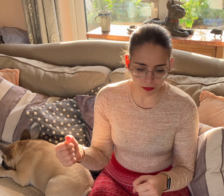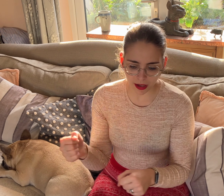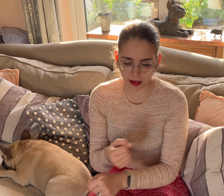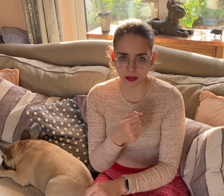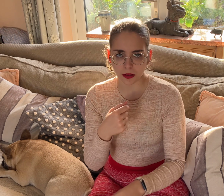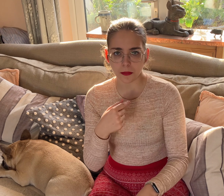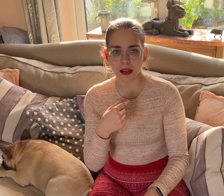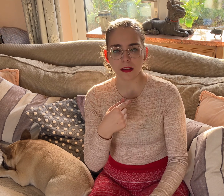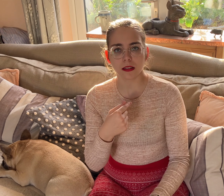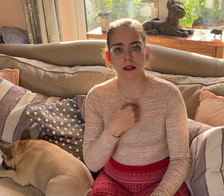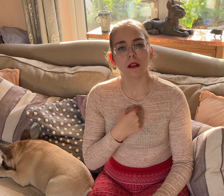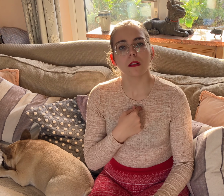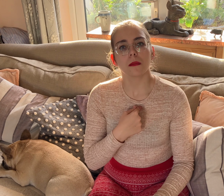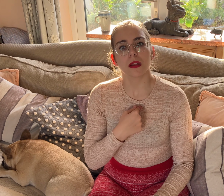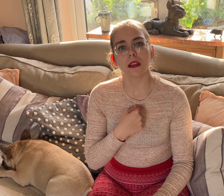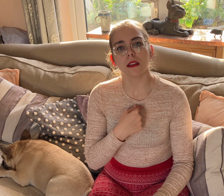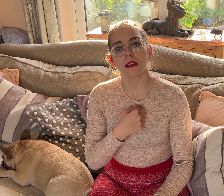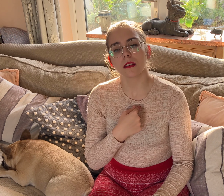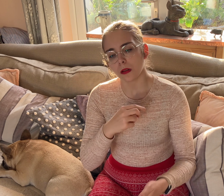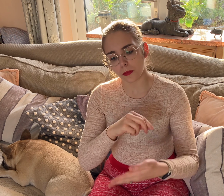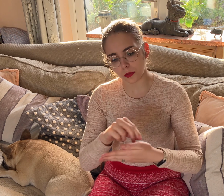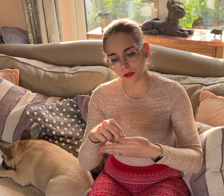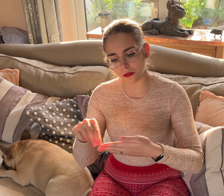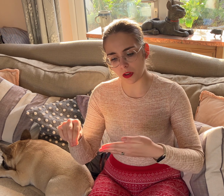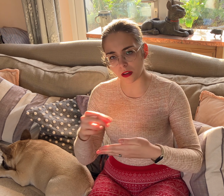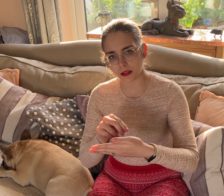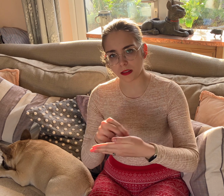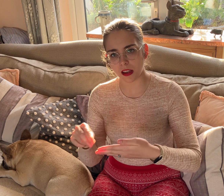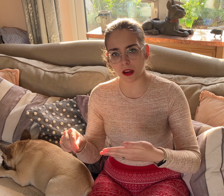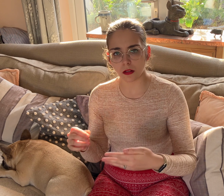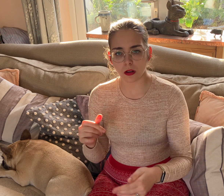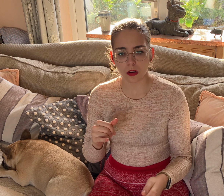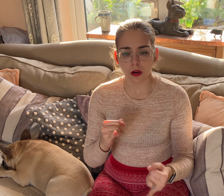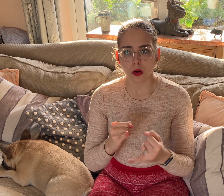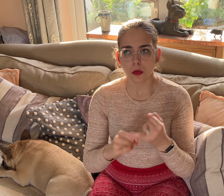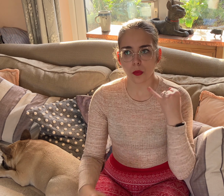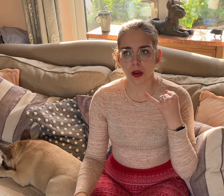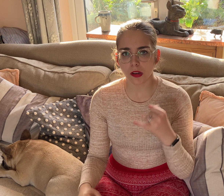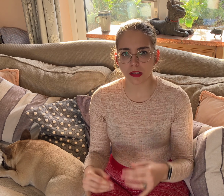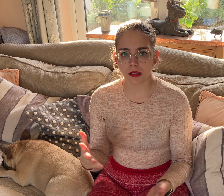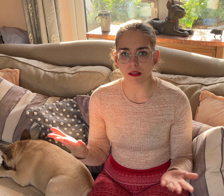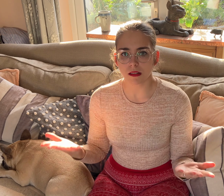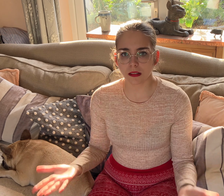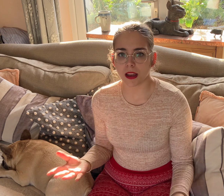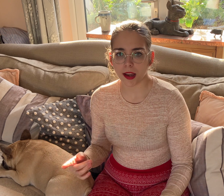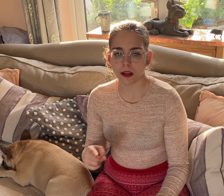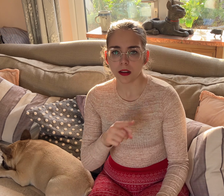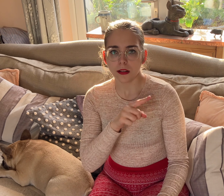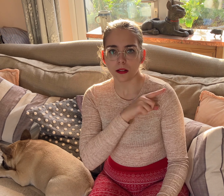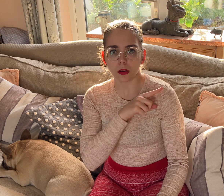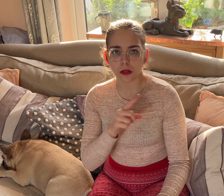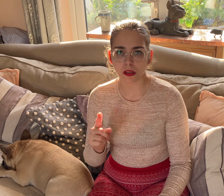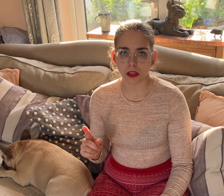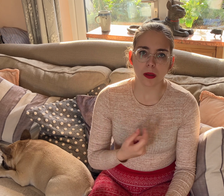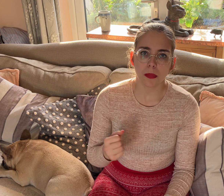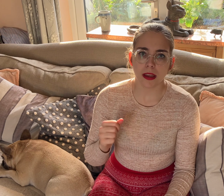edge that makes me put the purse down. Worse now. Cause made